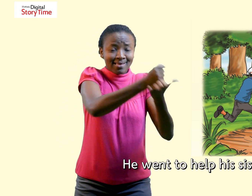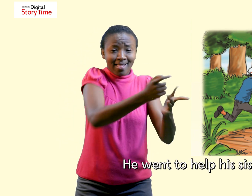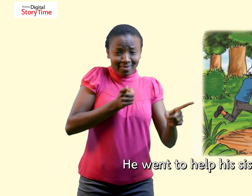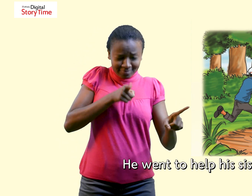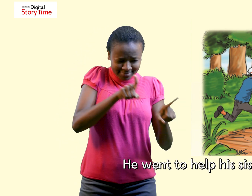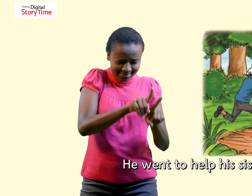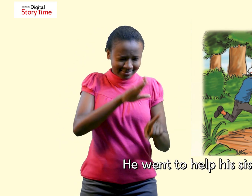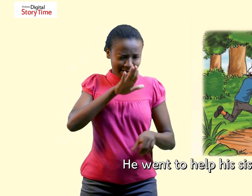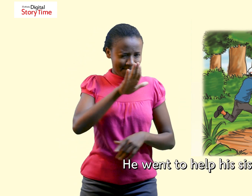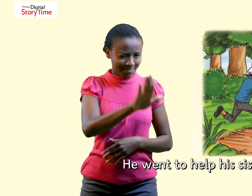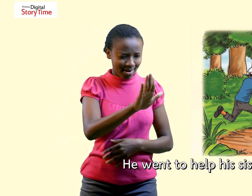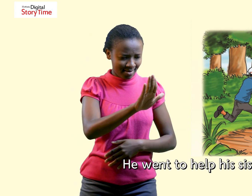He went to help his sister.